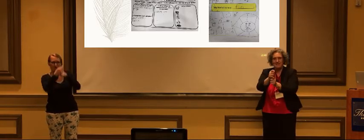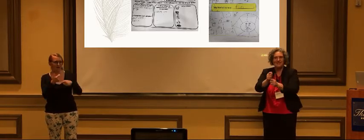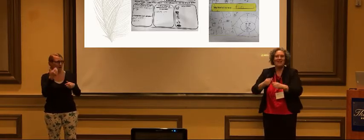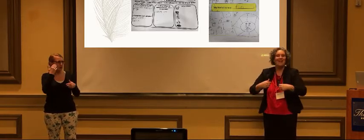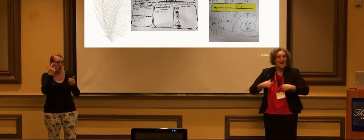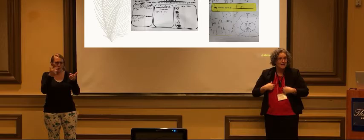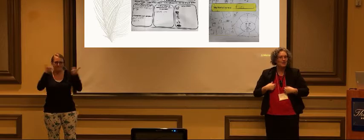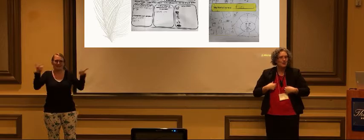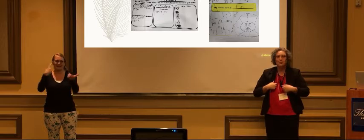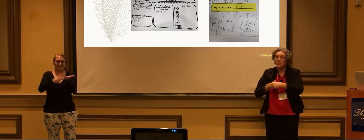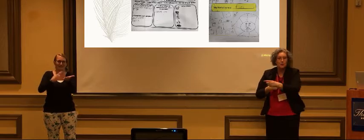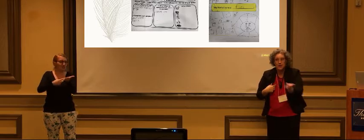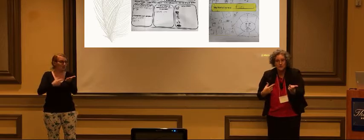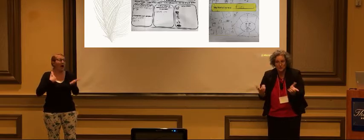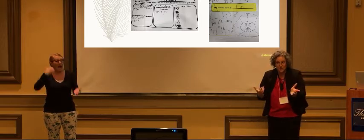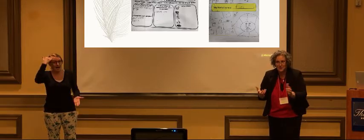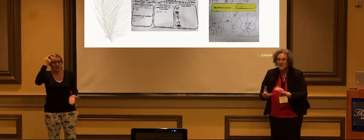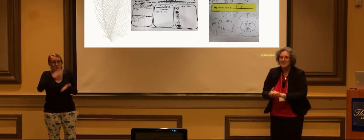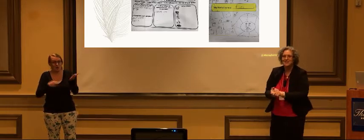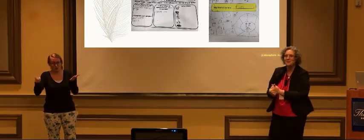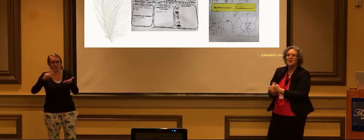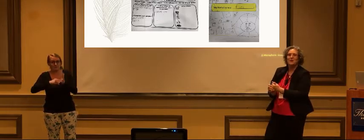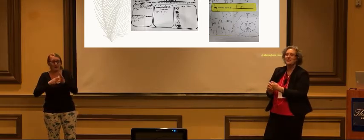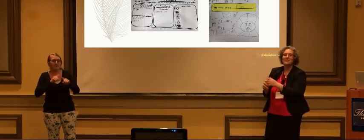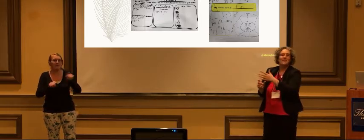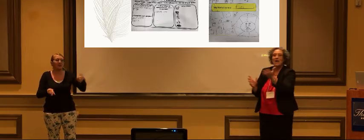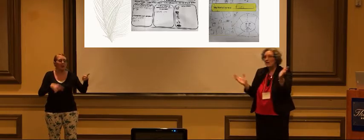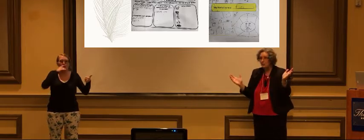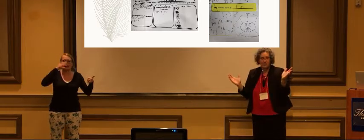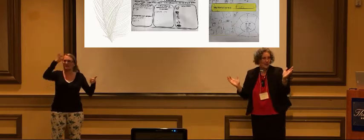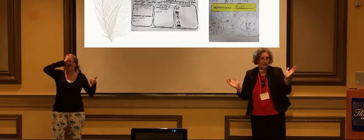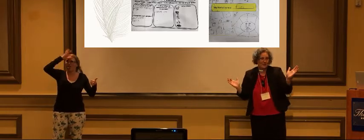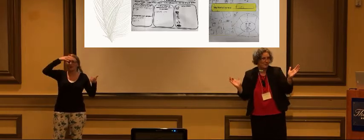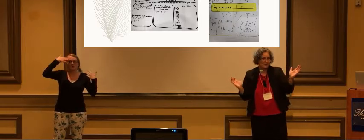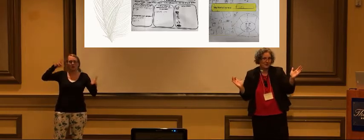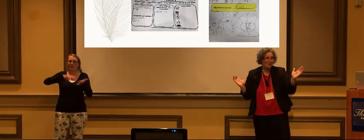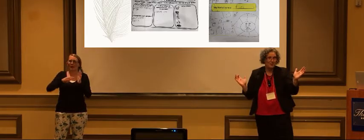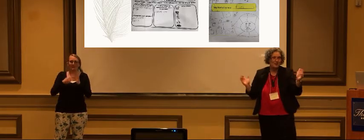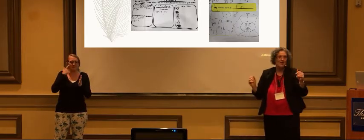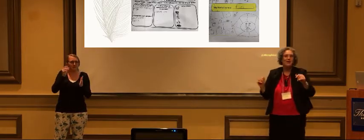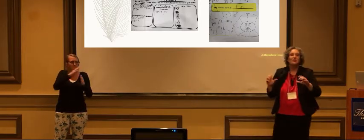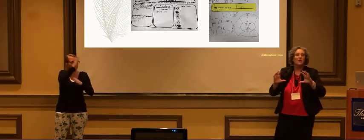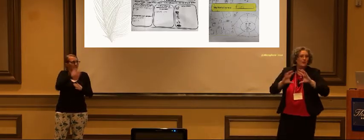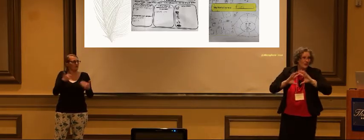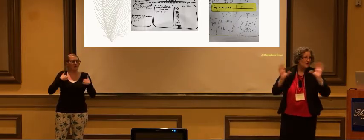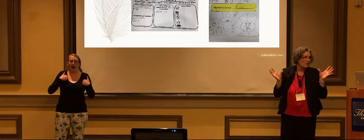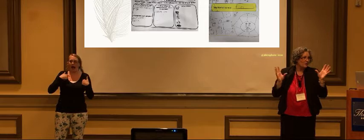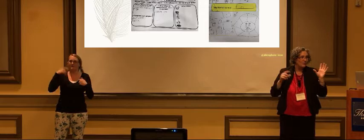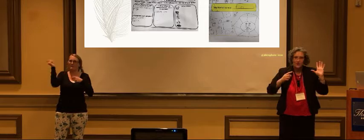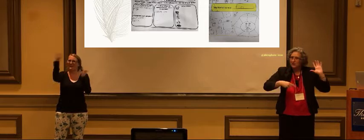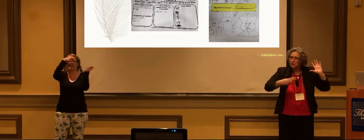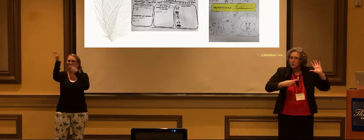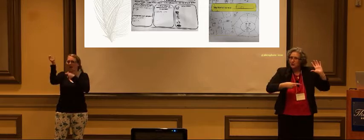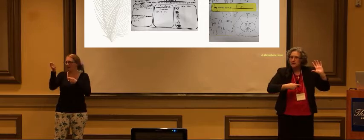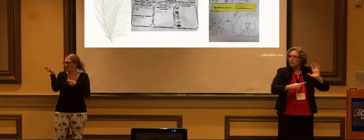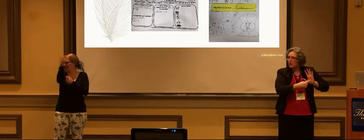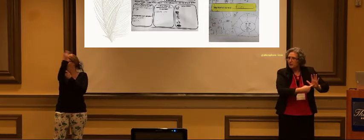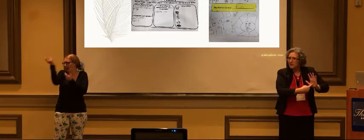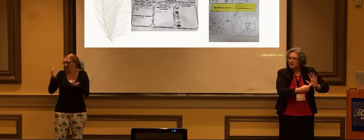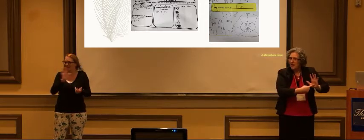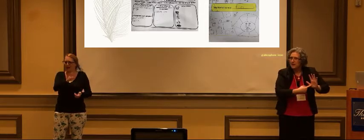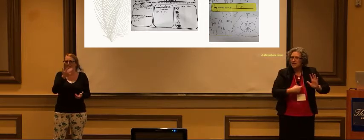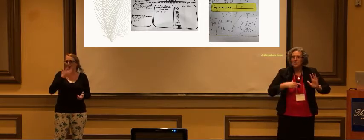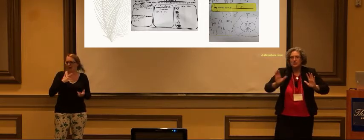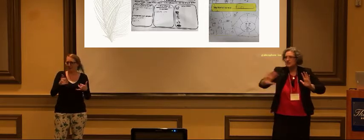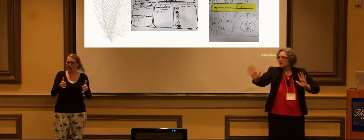know this, and I knew, but no one else knew. Some of the other kids didn't have a piñata at their birthday party. So that was wonderful. We had to Google it and pull